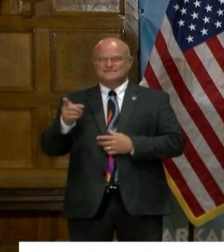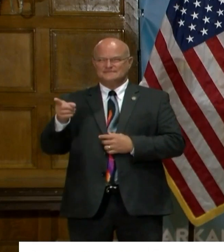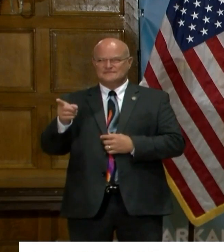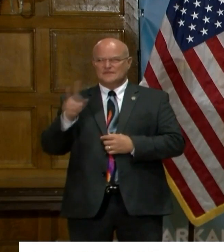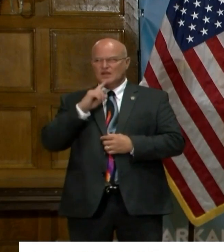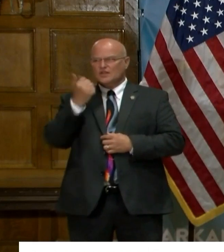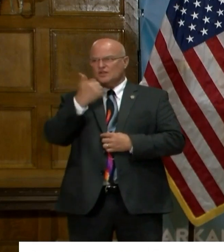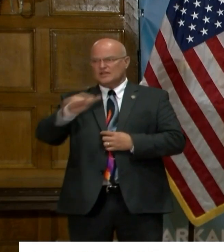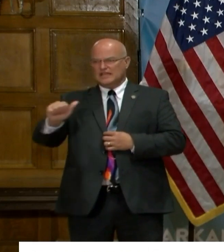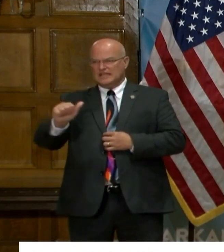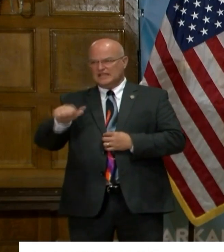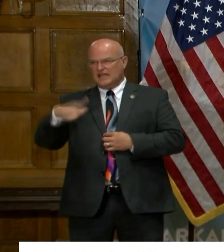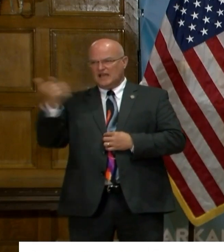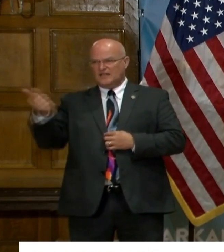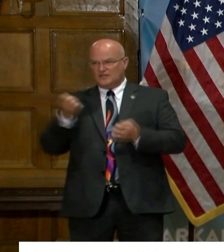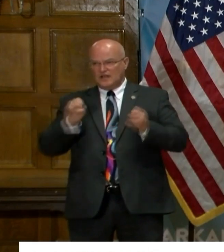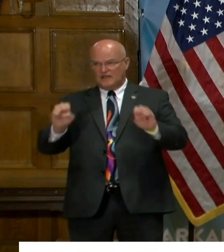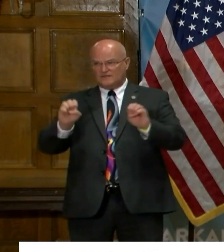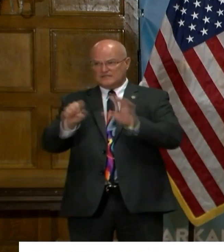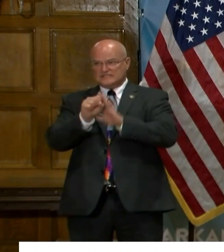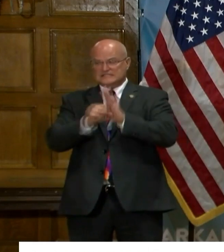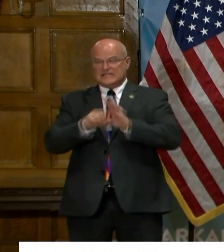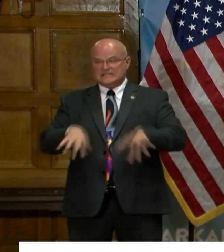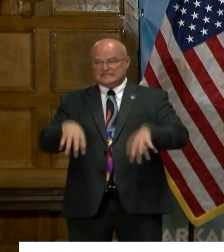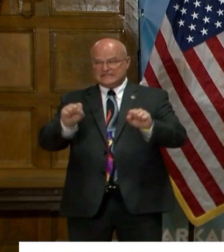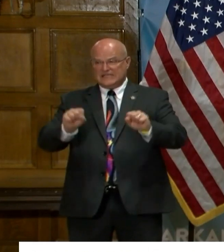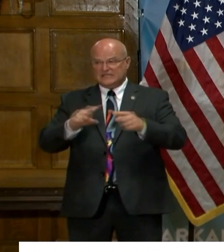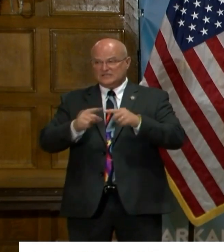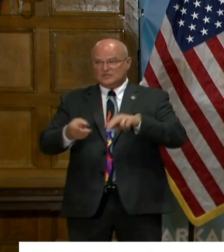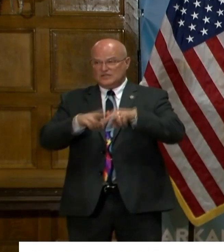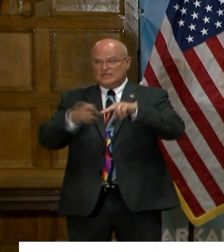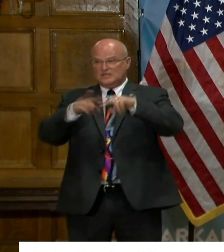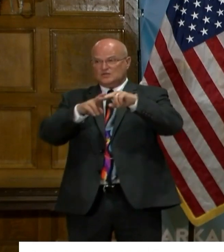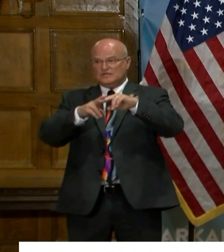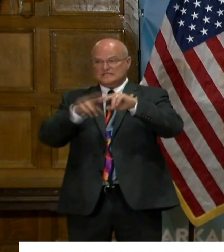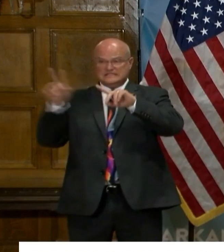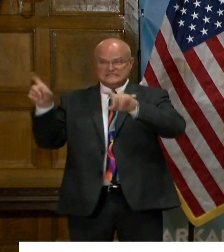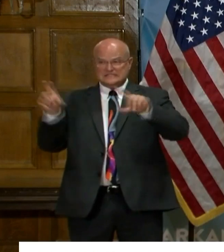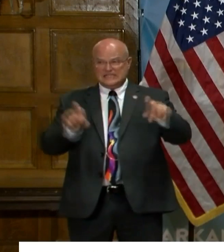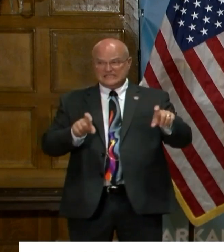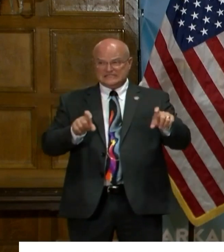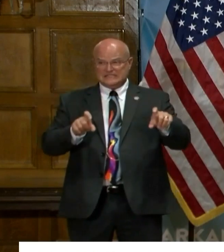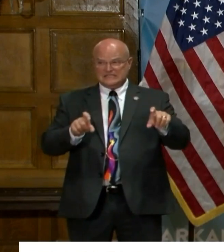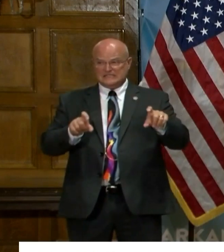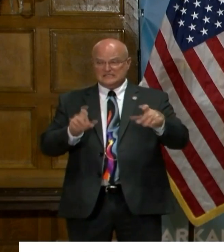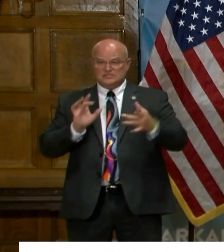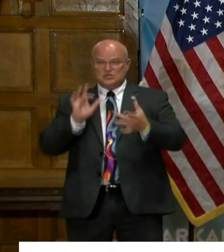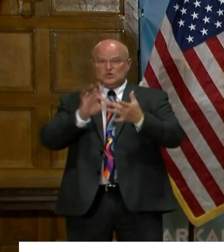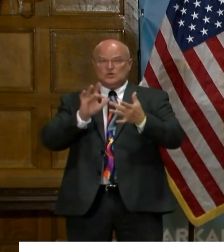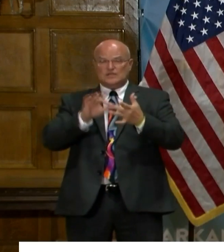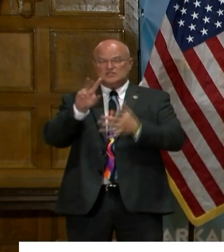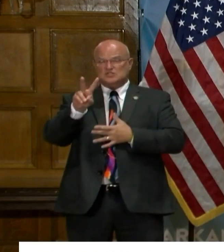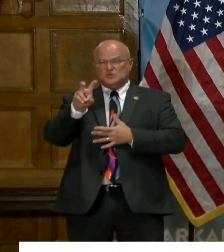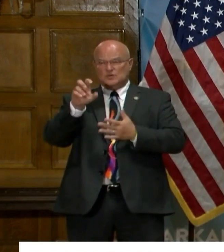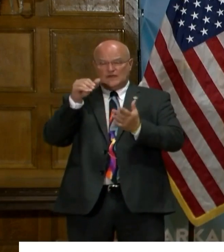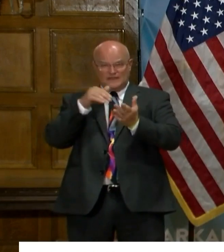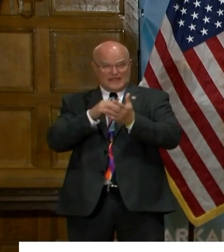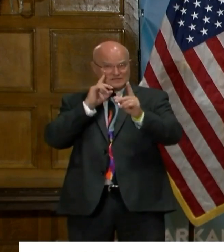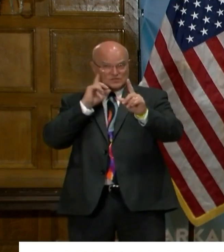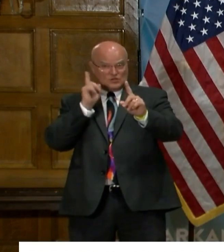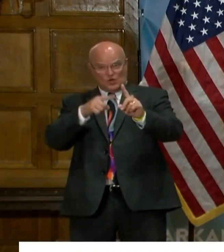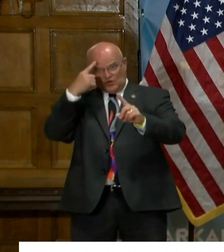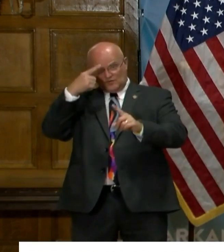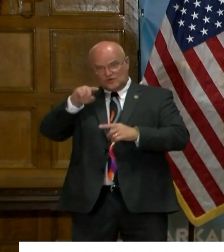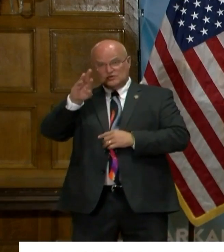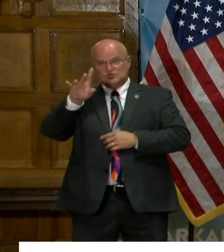Yes. Are there any other efforts the state is taking to increase testing to reach the 200,000 goal